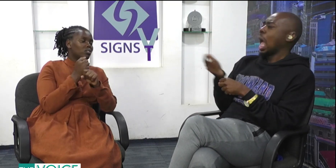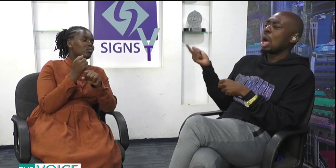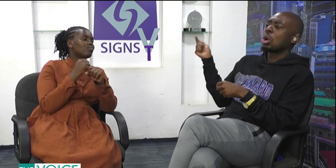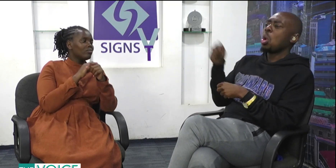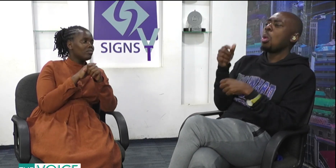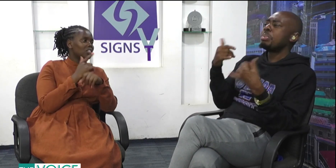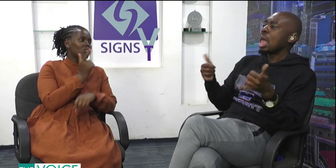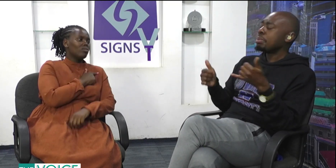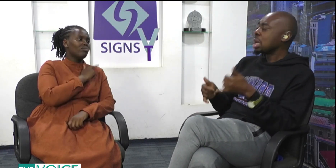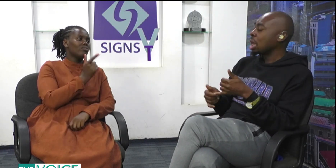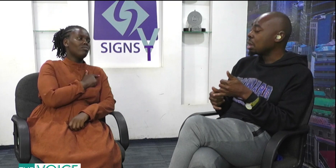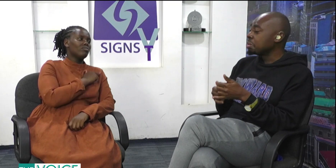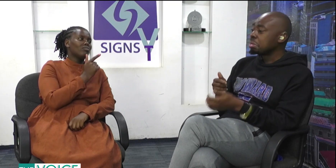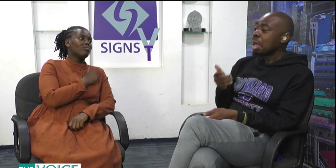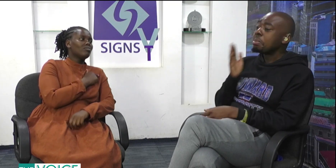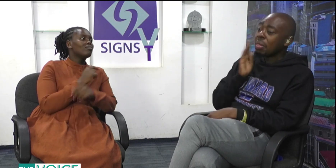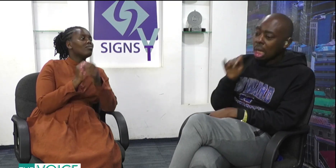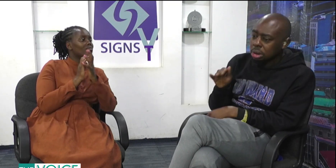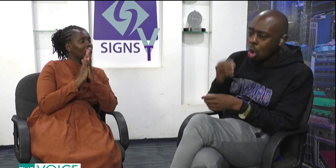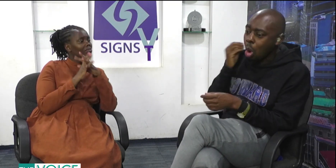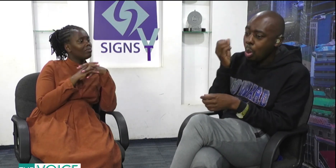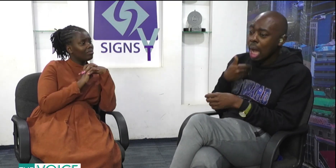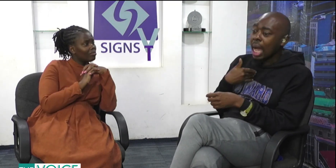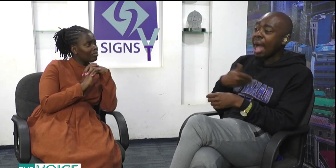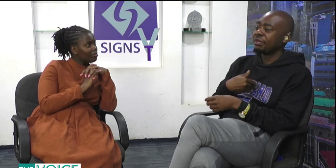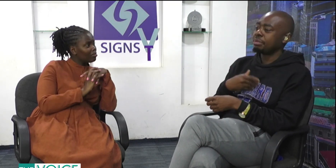And he thought that I just hated homework.